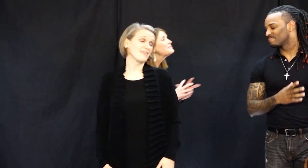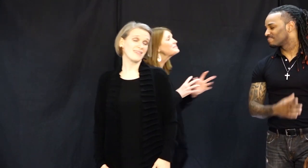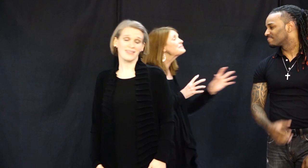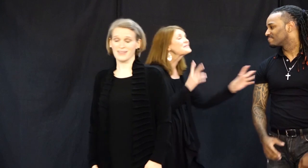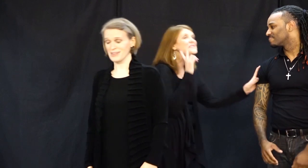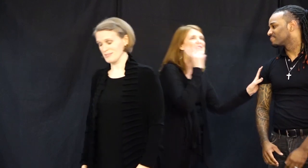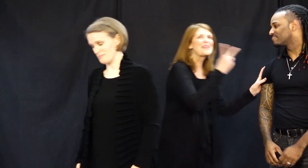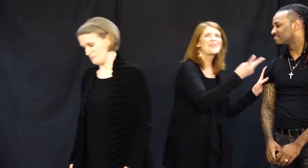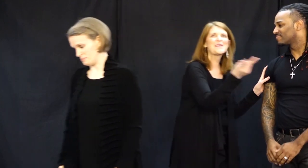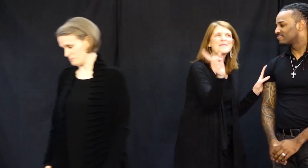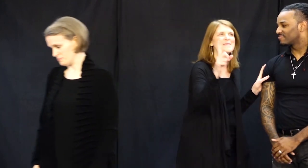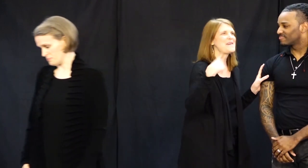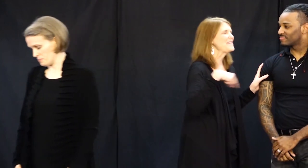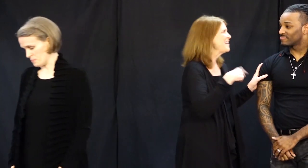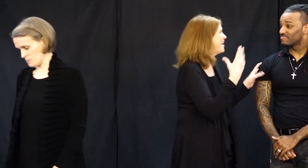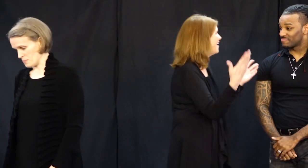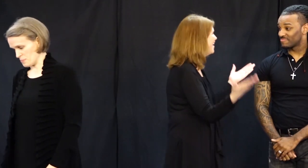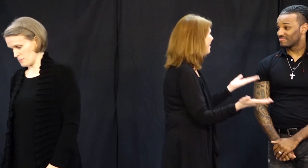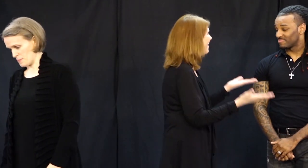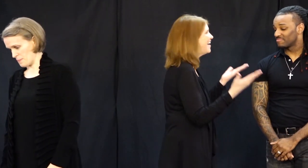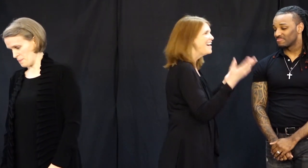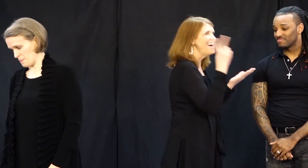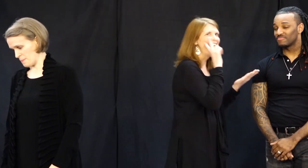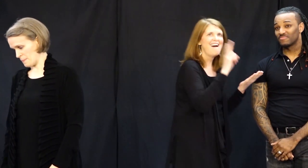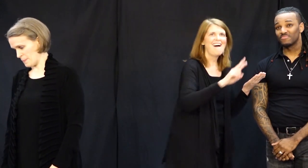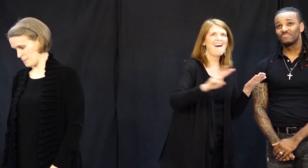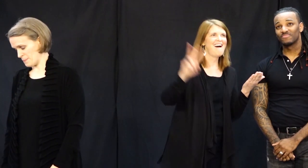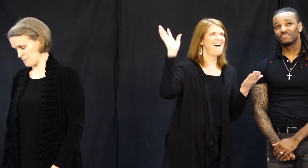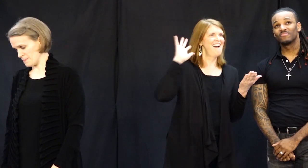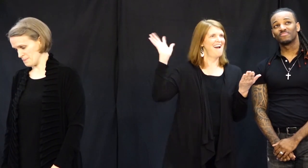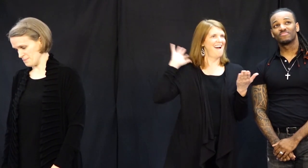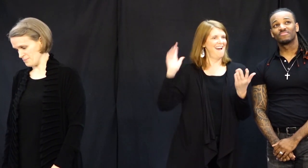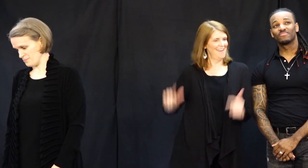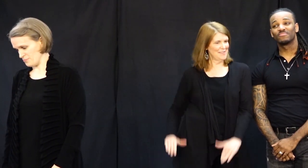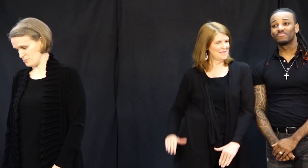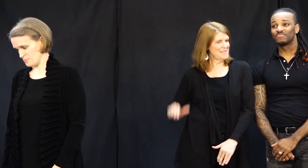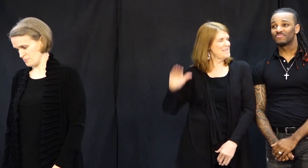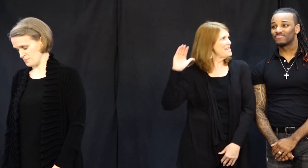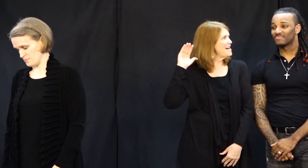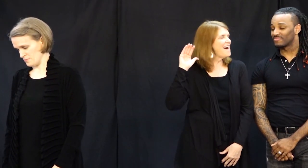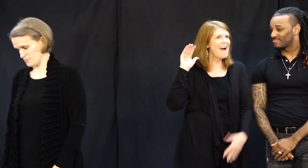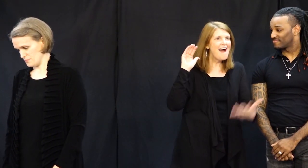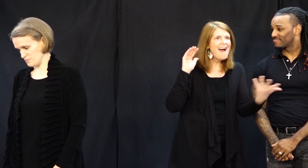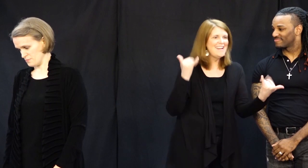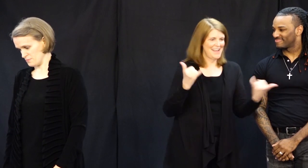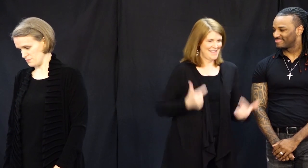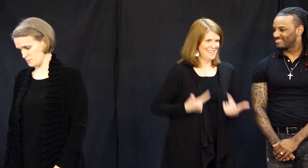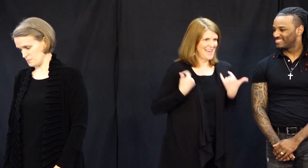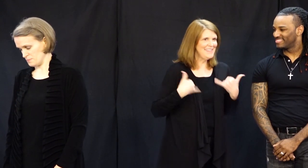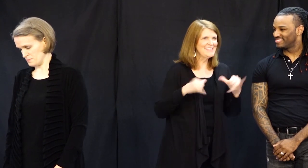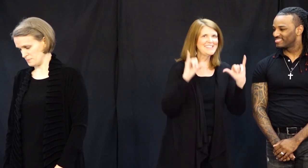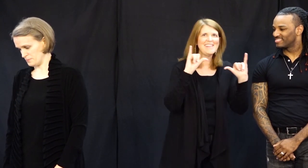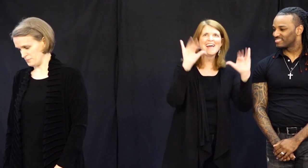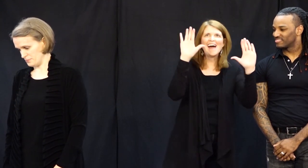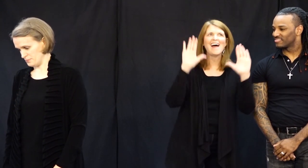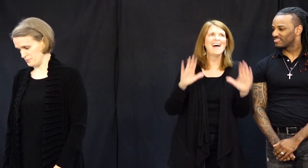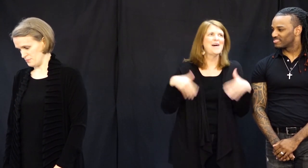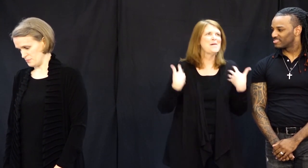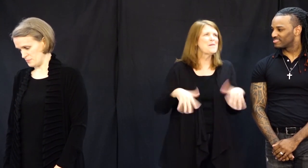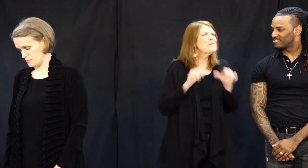you are. Look at where you started. The fact that you're alive is a miracle. To stay alive, that